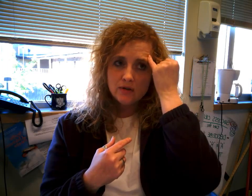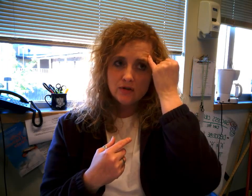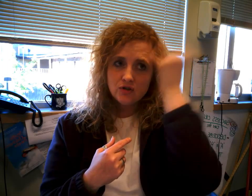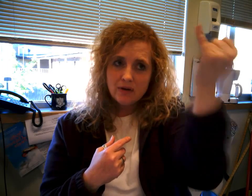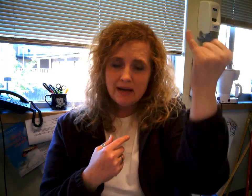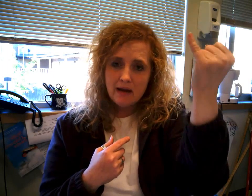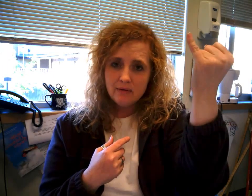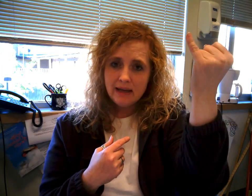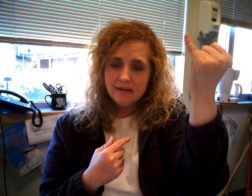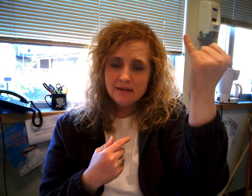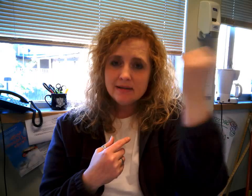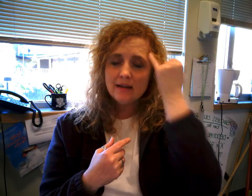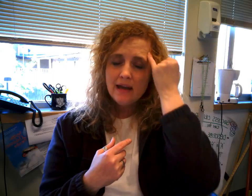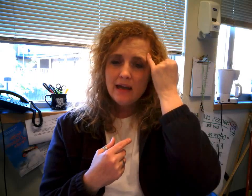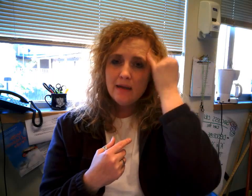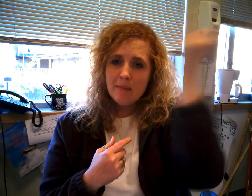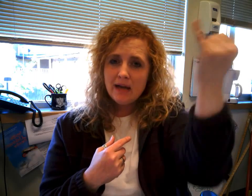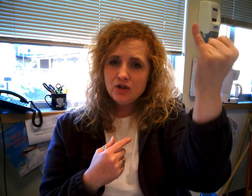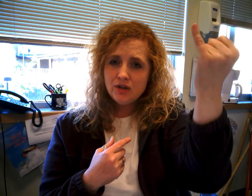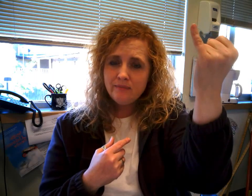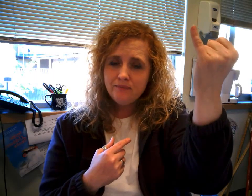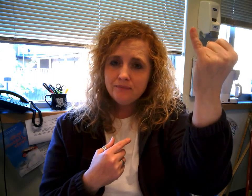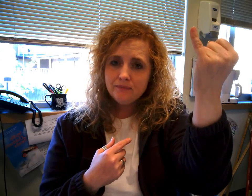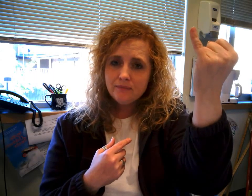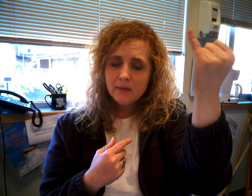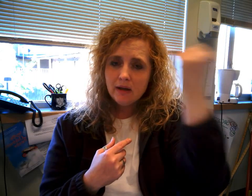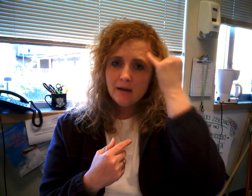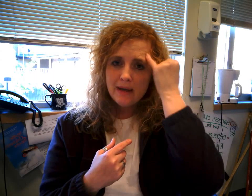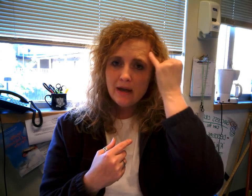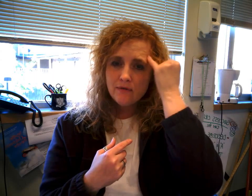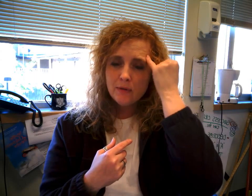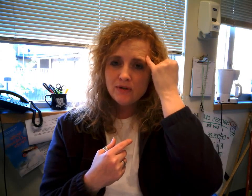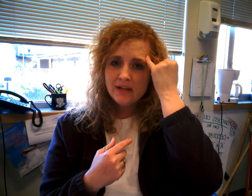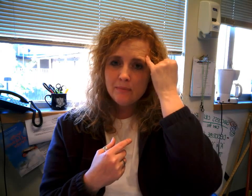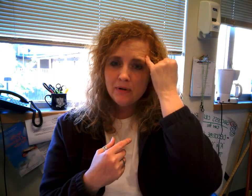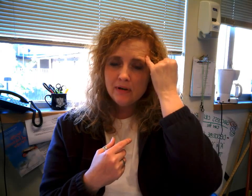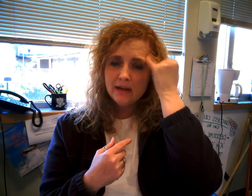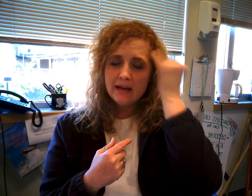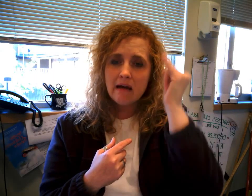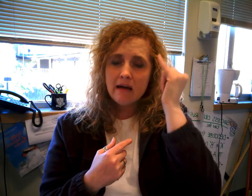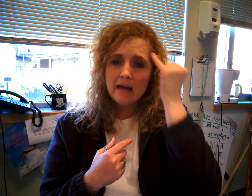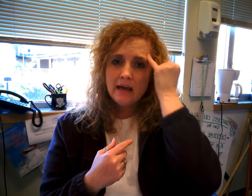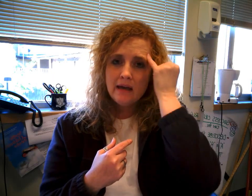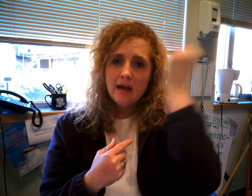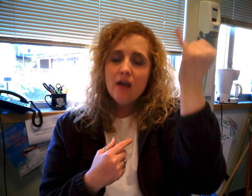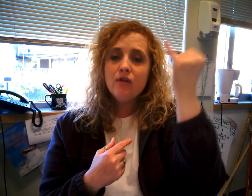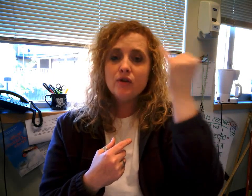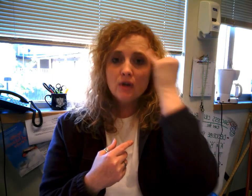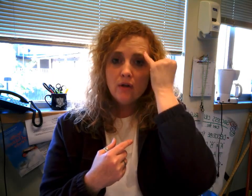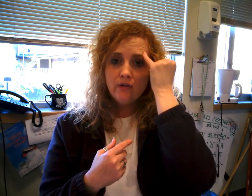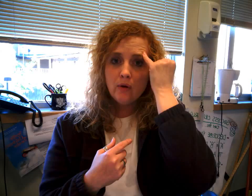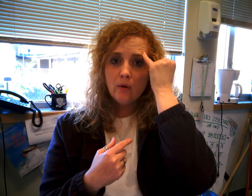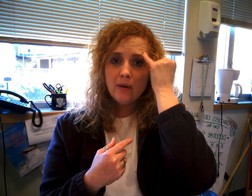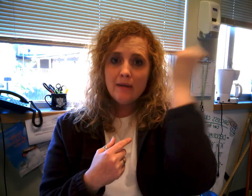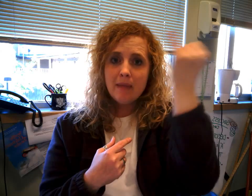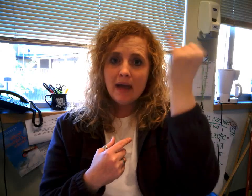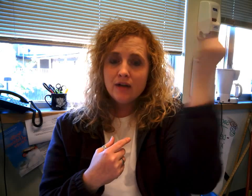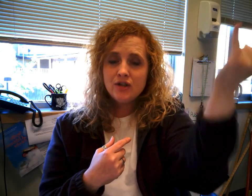The next one is exact. It's two baby O's, one facing towards you, and the other one you're going to circle